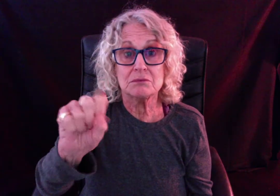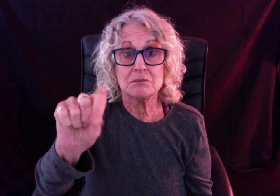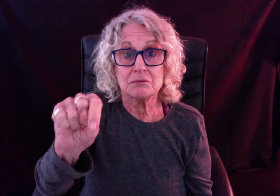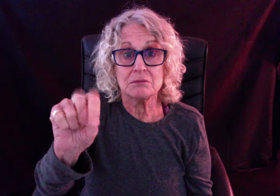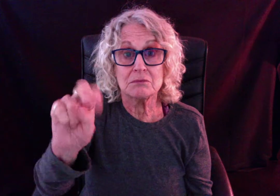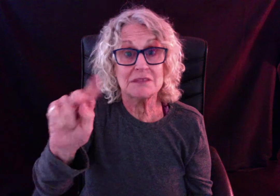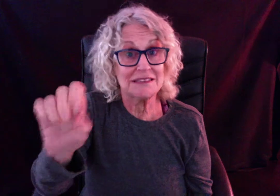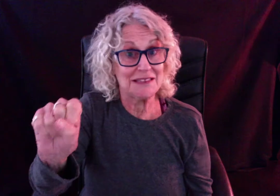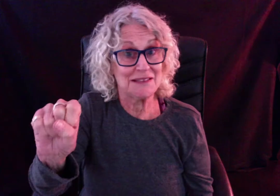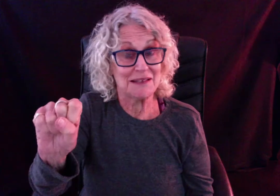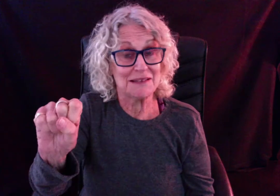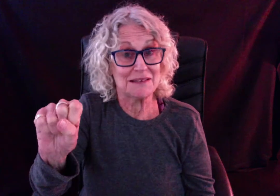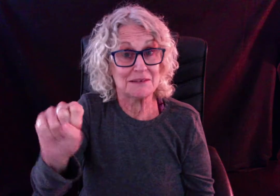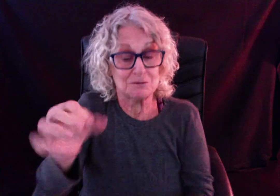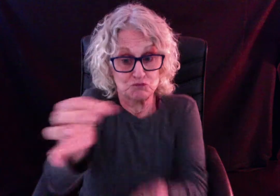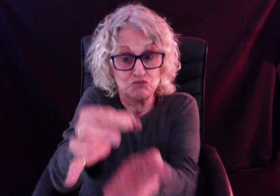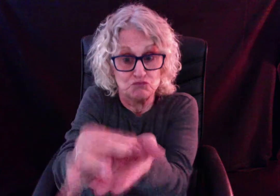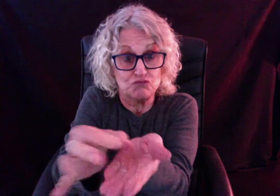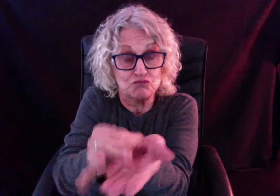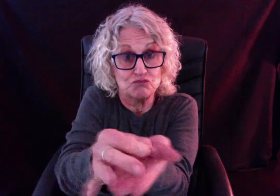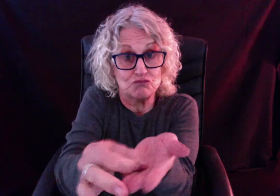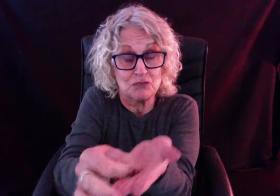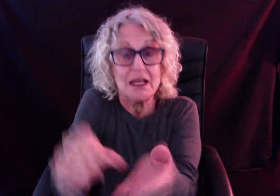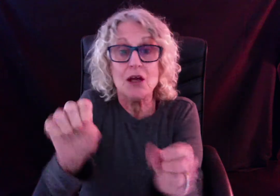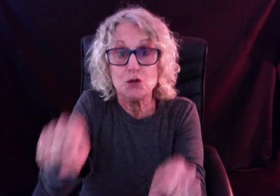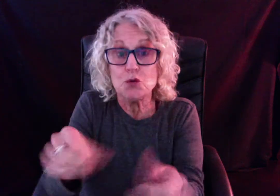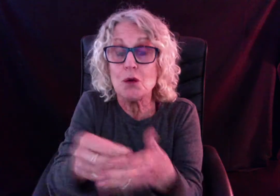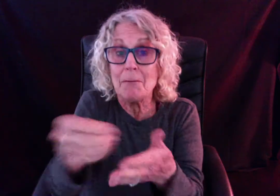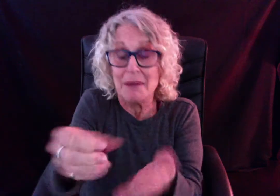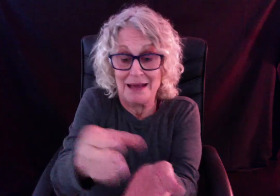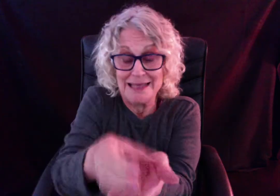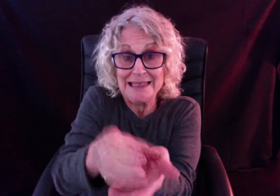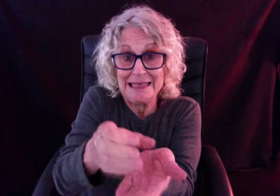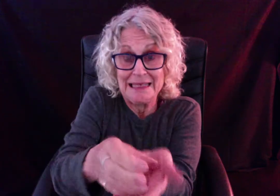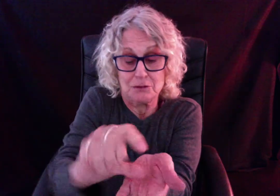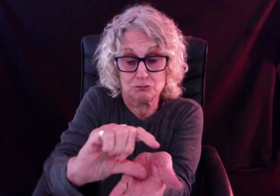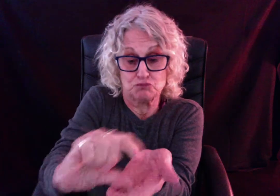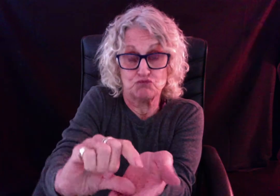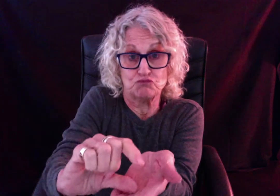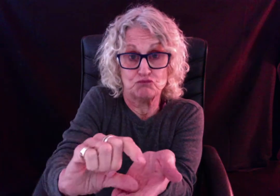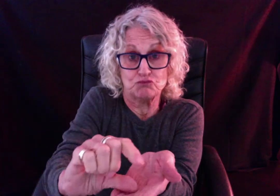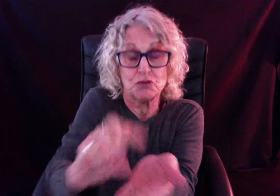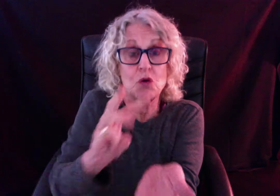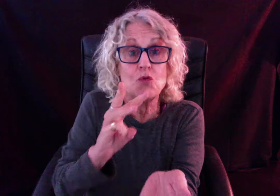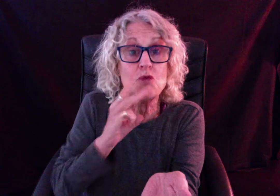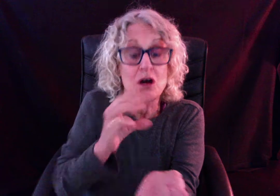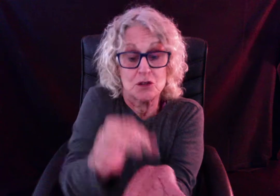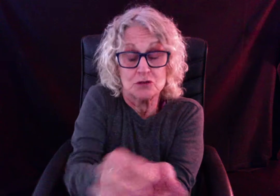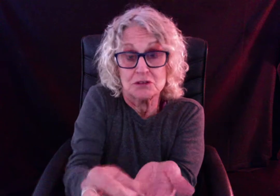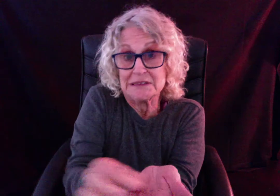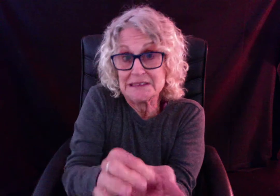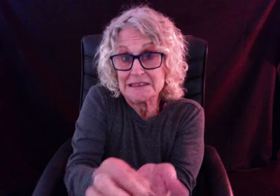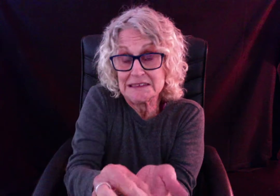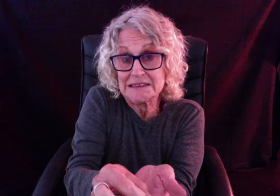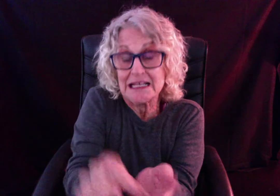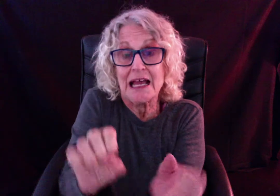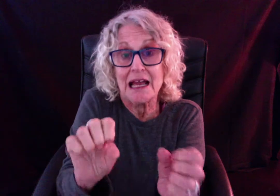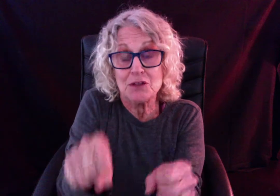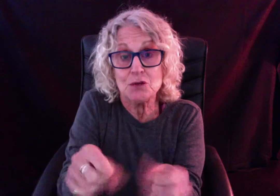chestnuts. So you can buy a can of the water chestnuts and you can buy them already